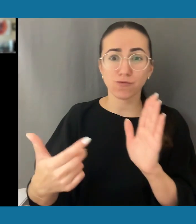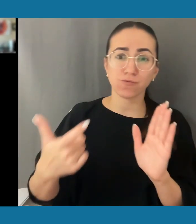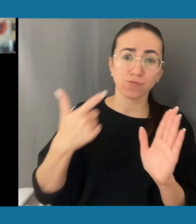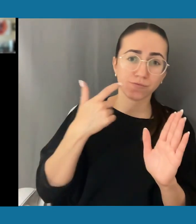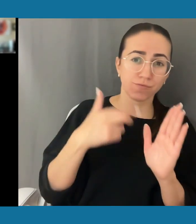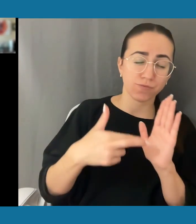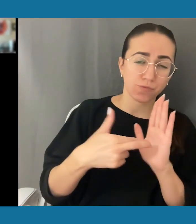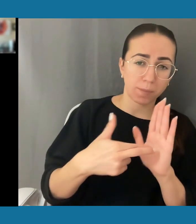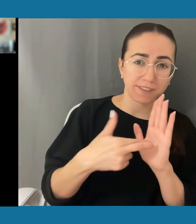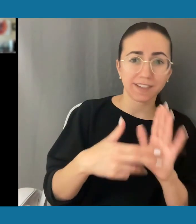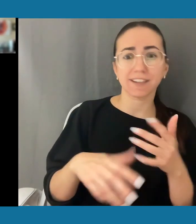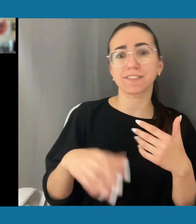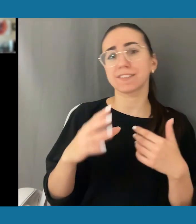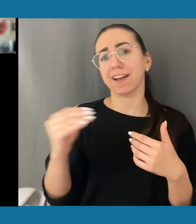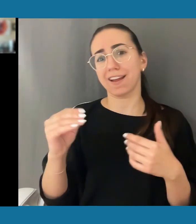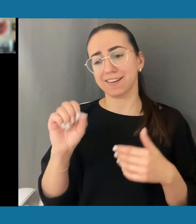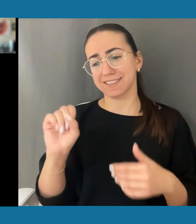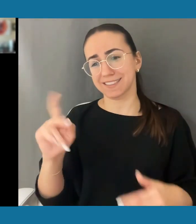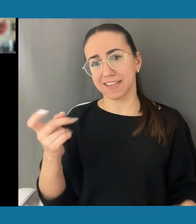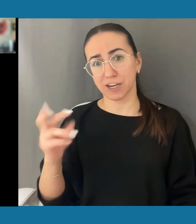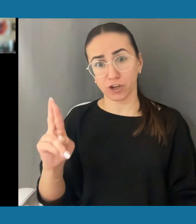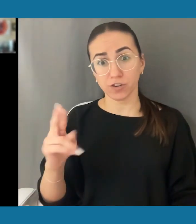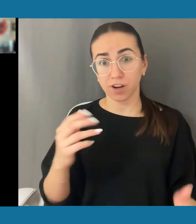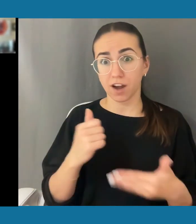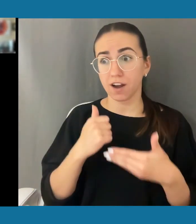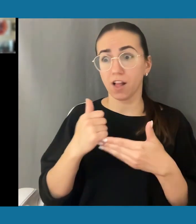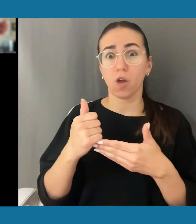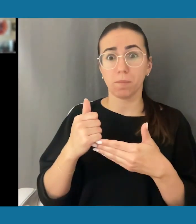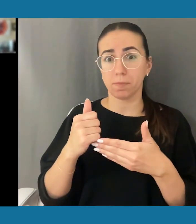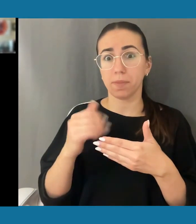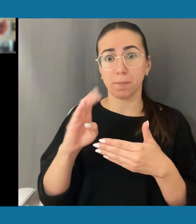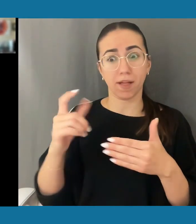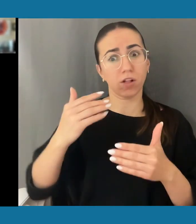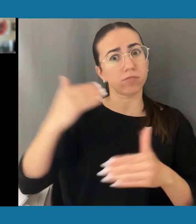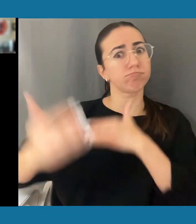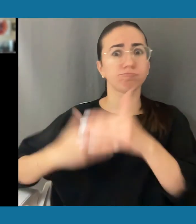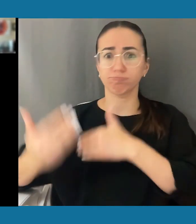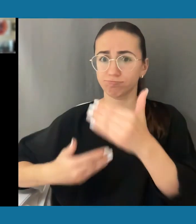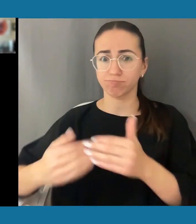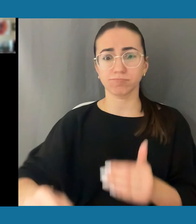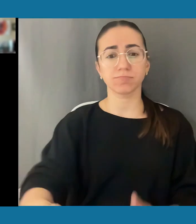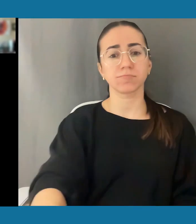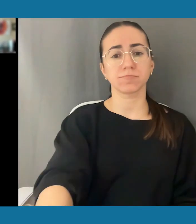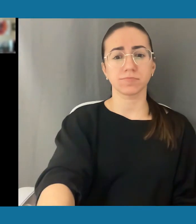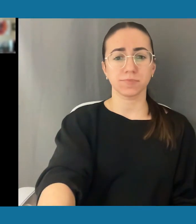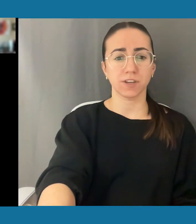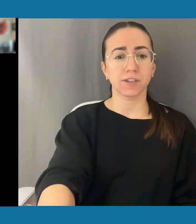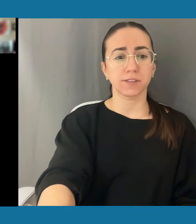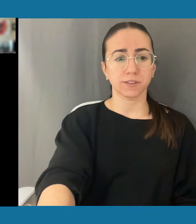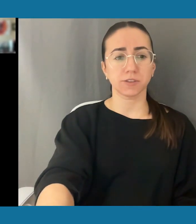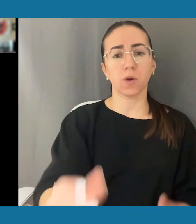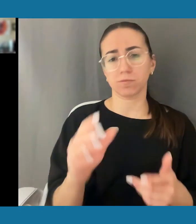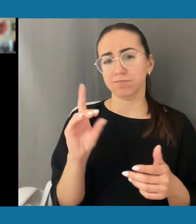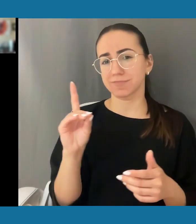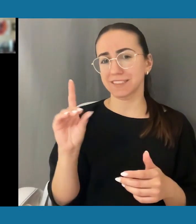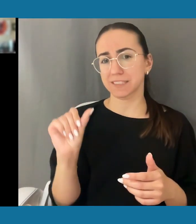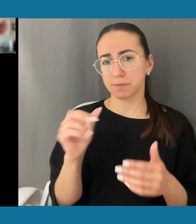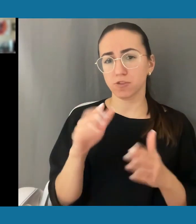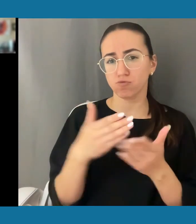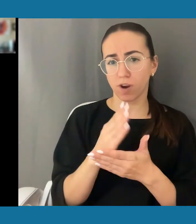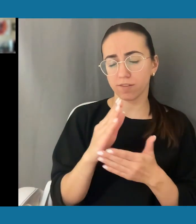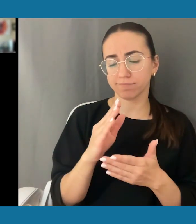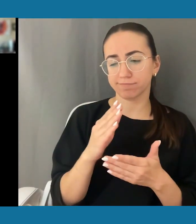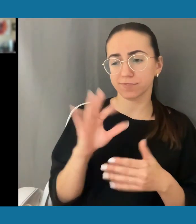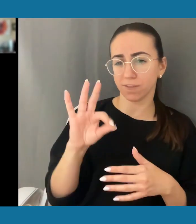bill unstuck. So as much of a role as Disability Rights Florida played in advocating for that, it was really the